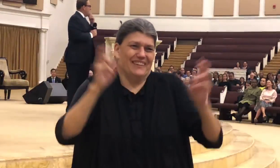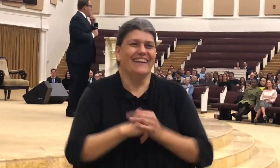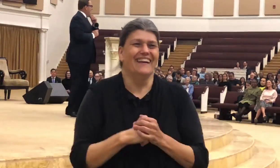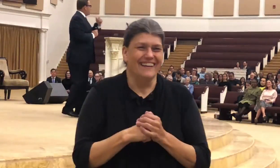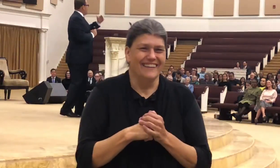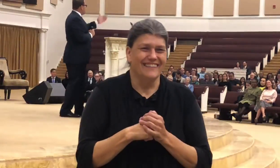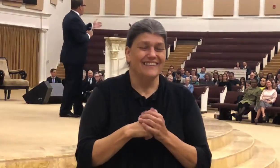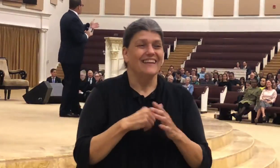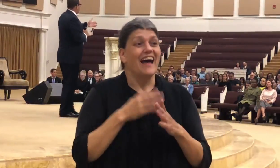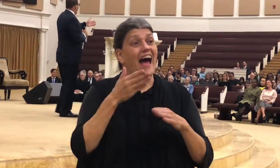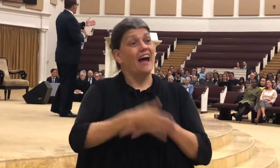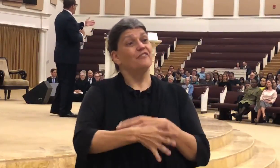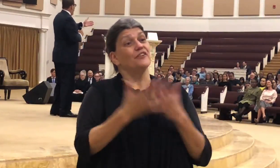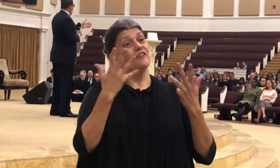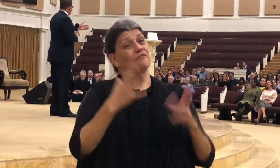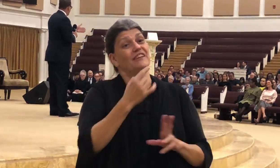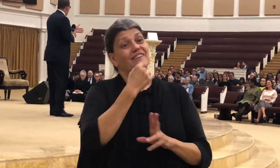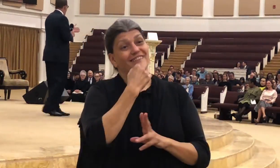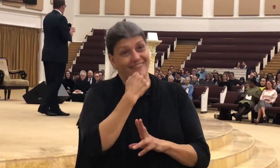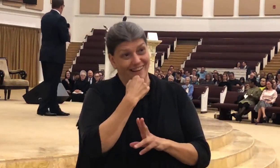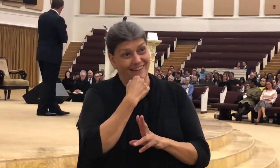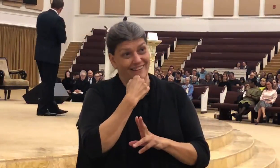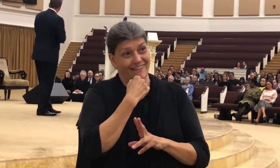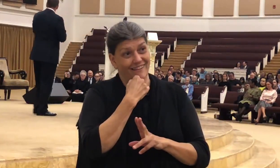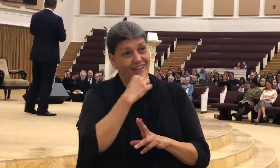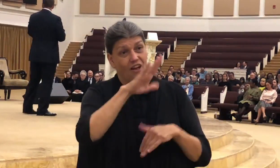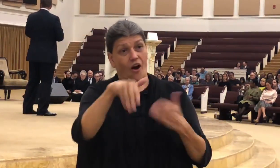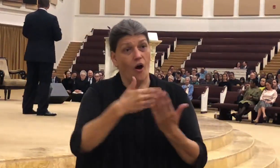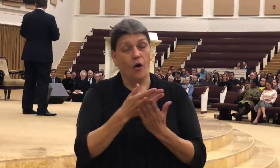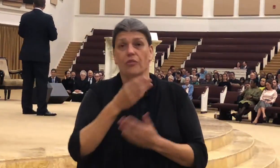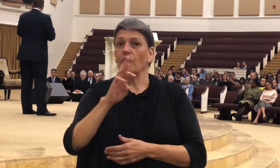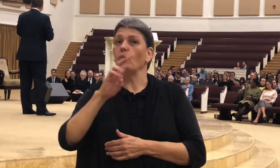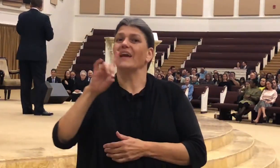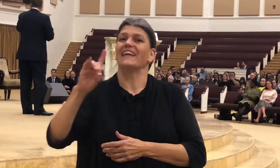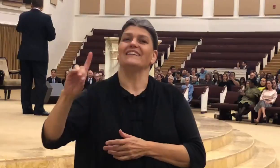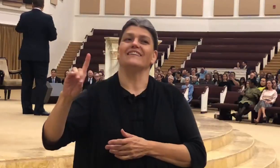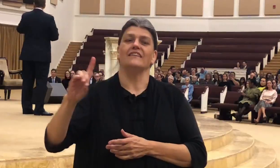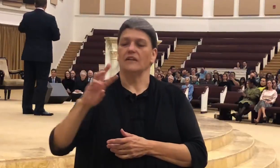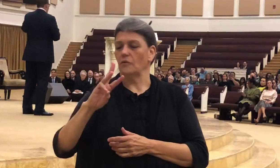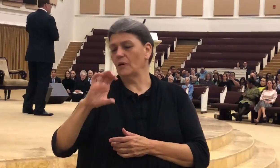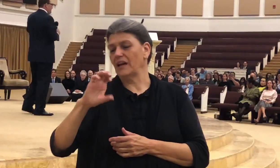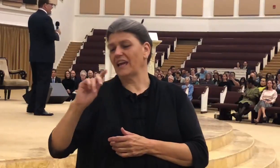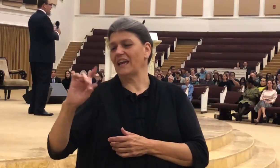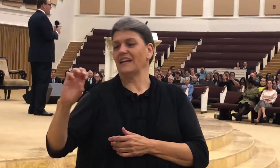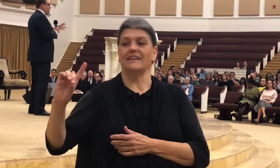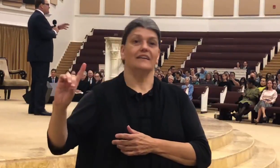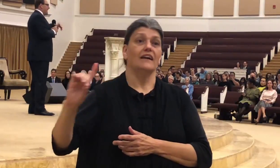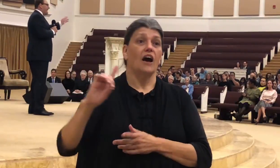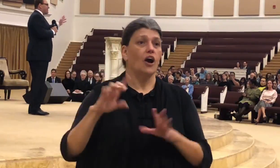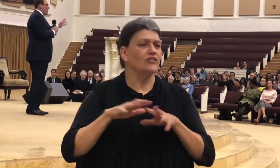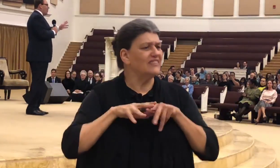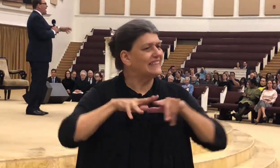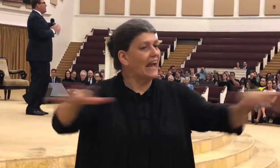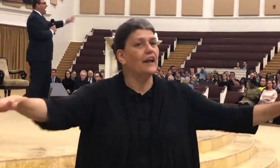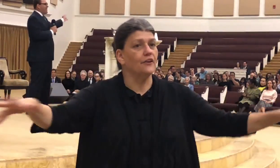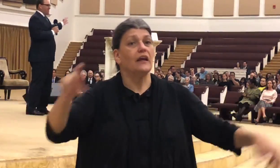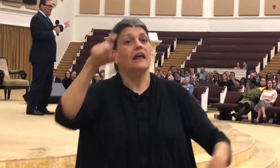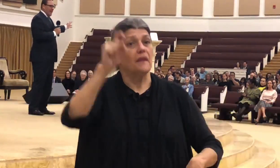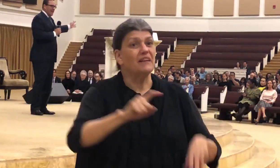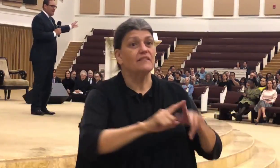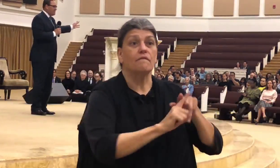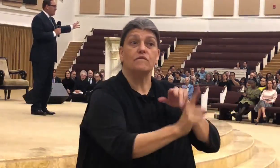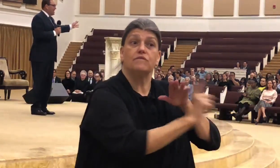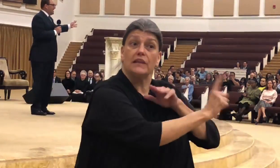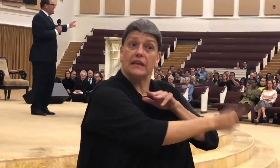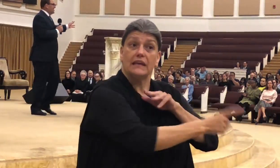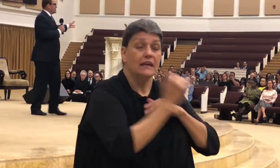Because after he says that about all the wicked that are scattered and have to flee, and all those that hate the Lord, they have to